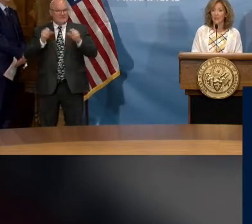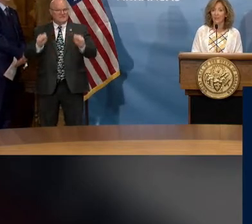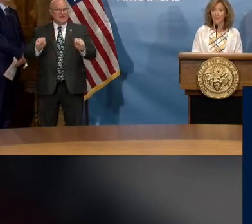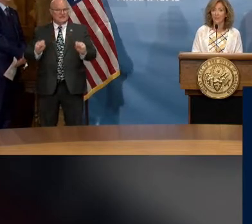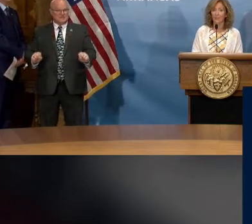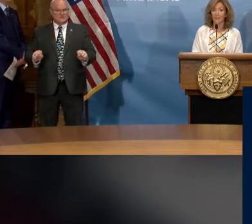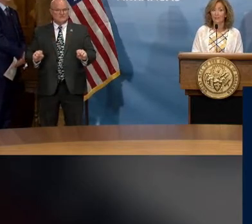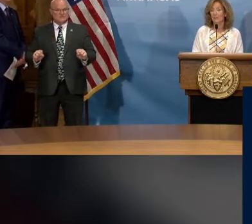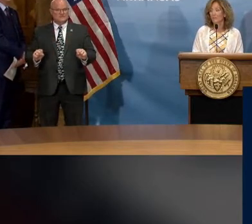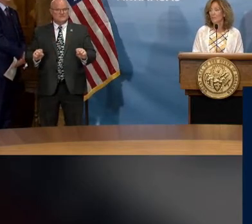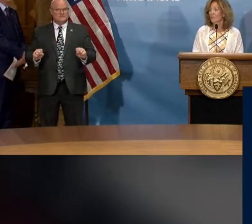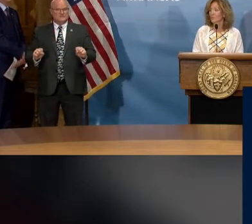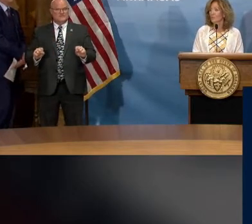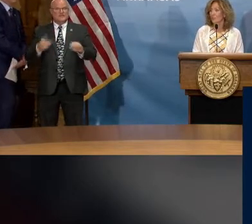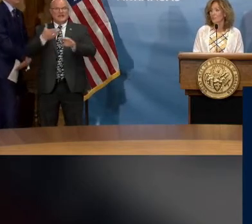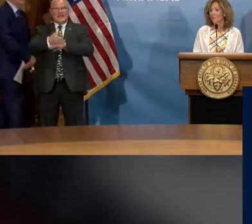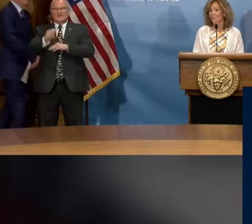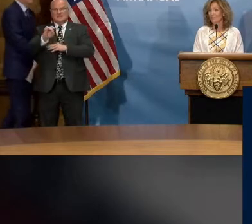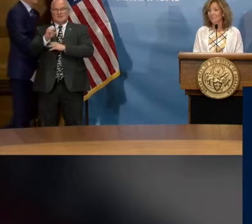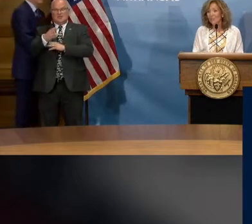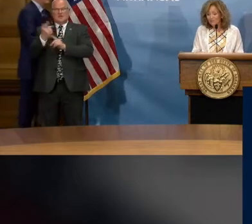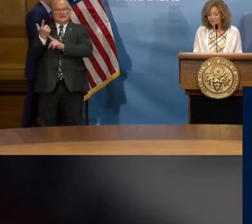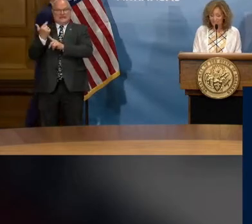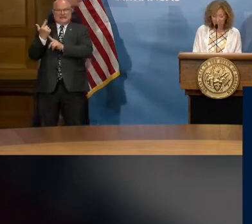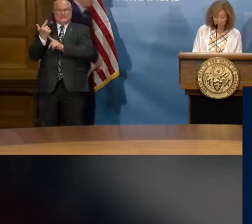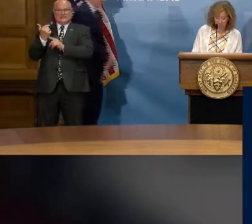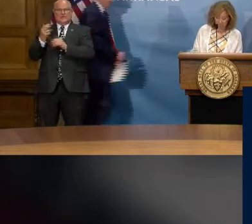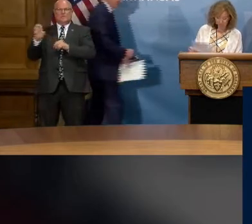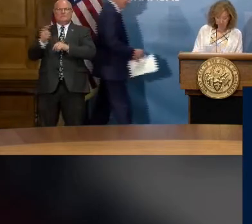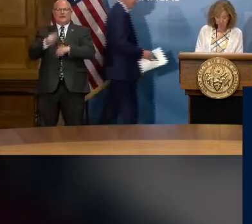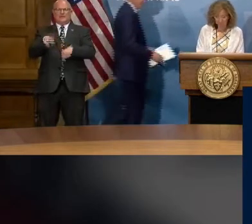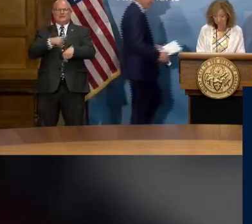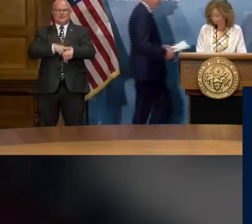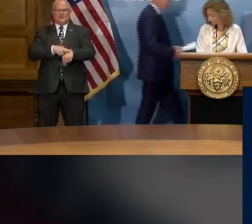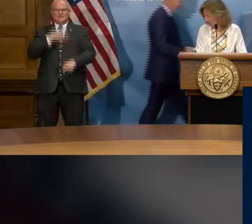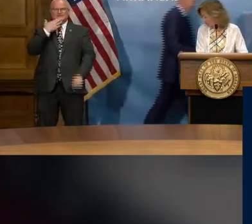can have after March of last year. So thank you.